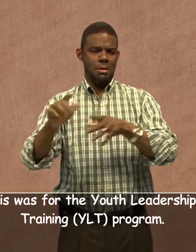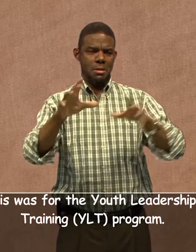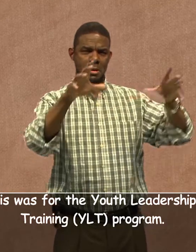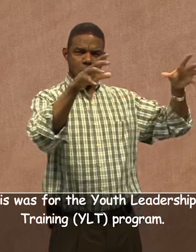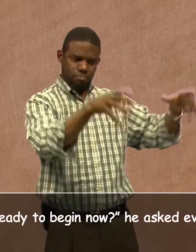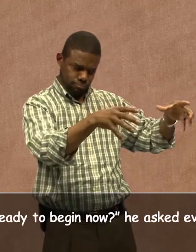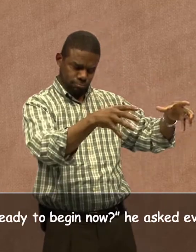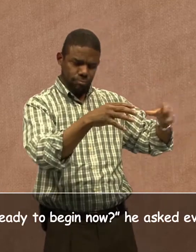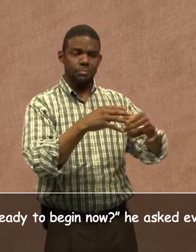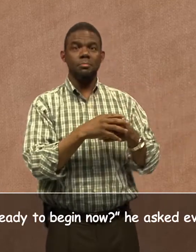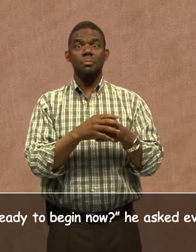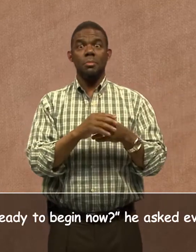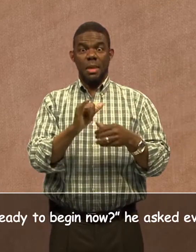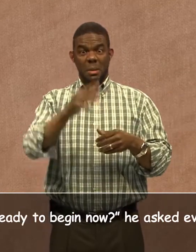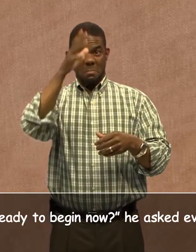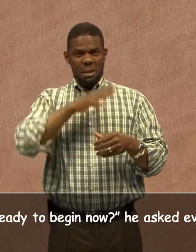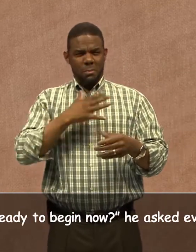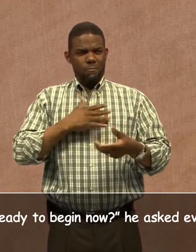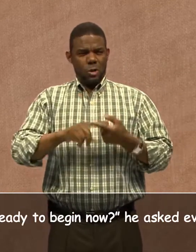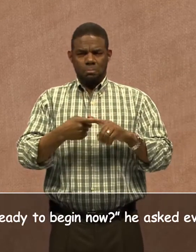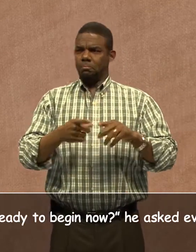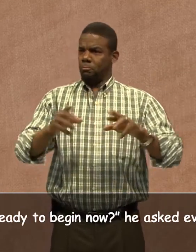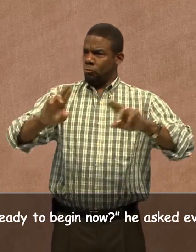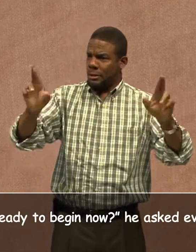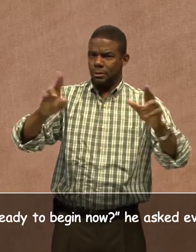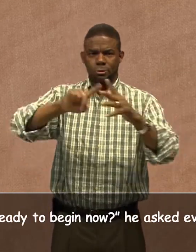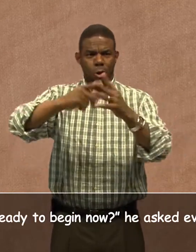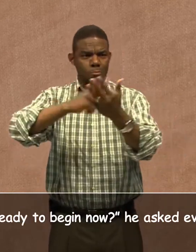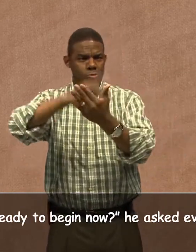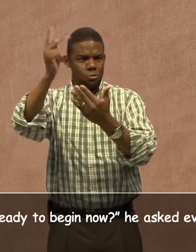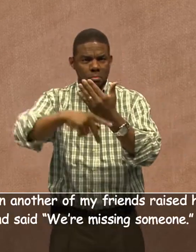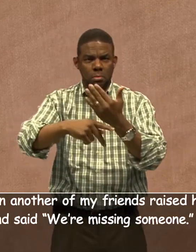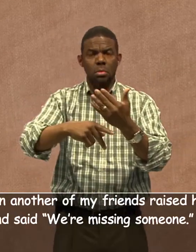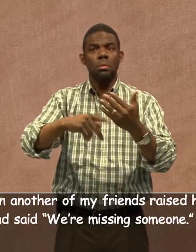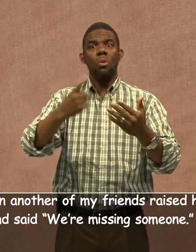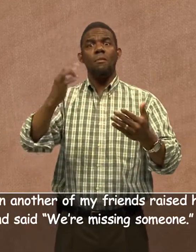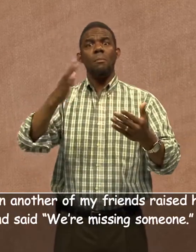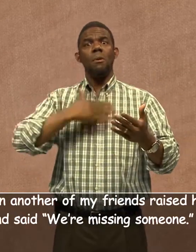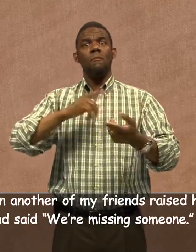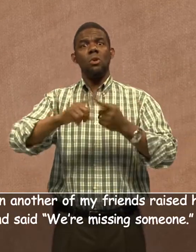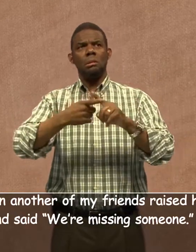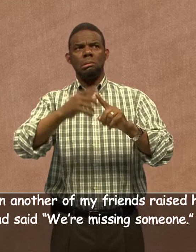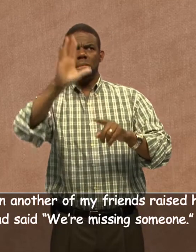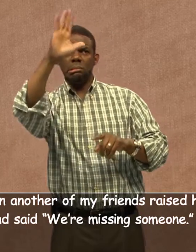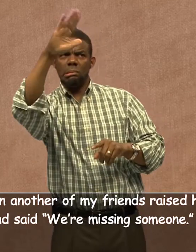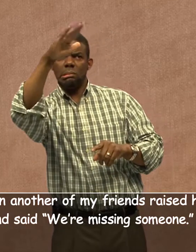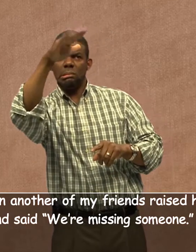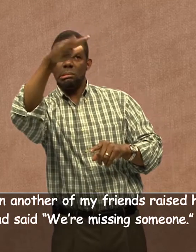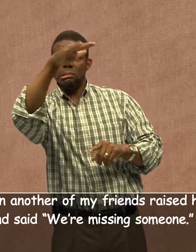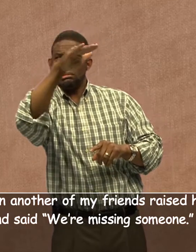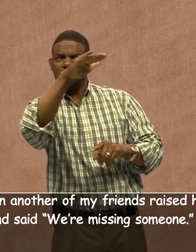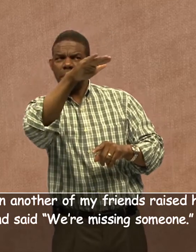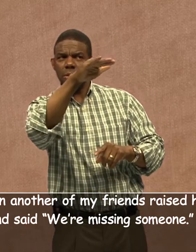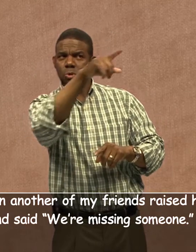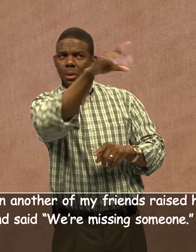YLT program. Are we ready to begin now? He asked everyone. Just then, another of my friends raised his hand and